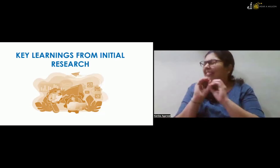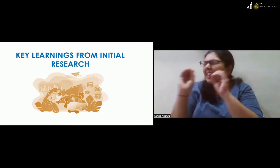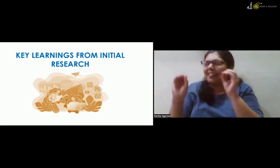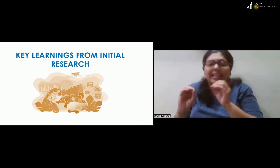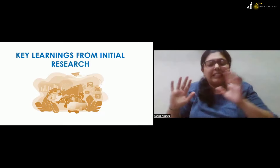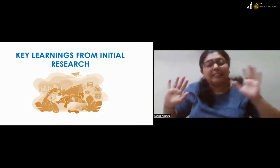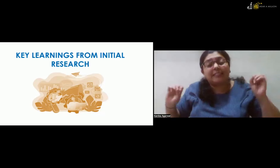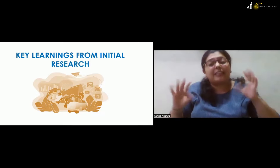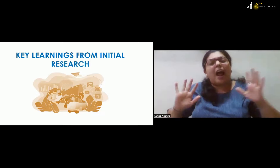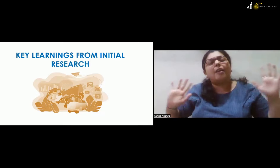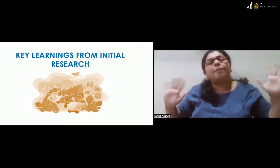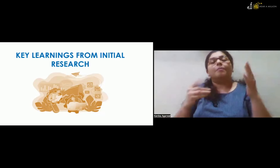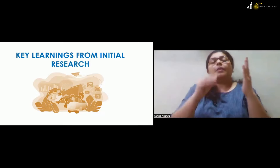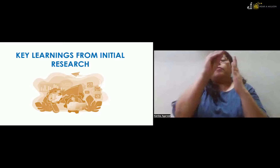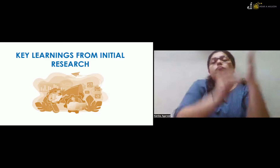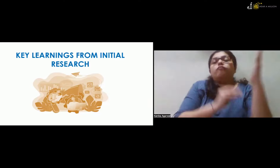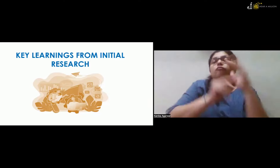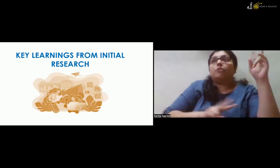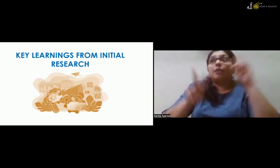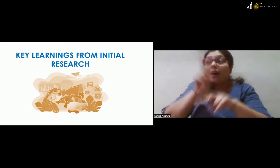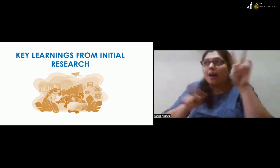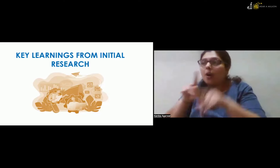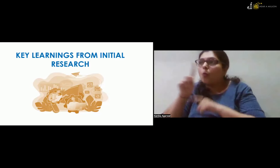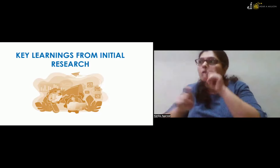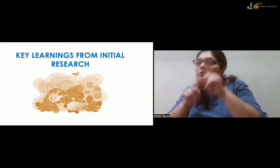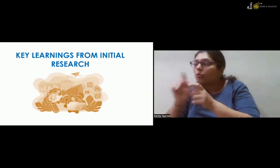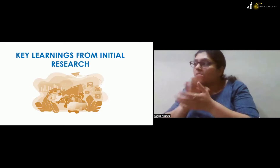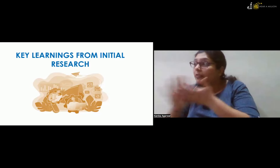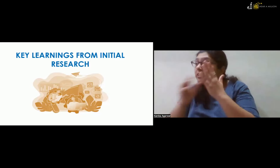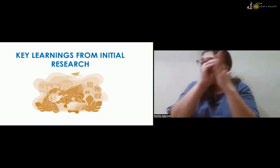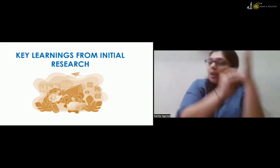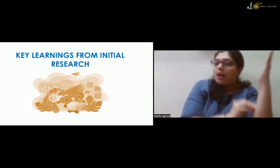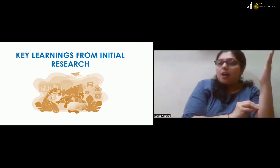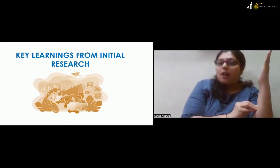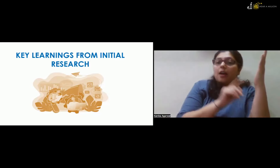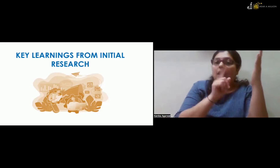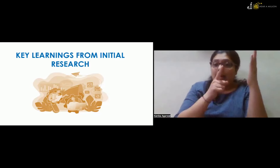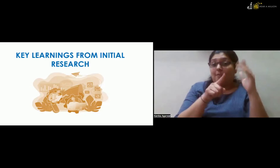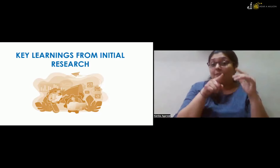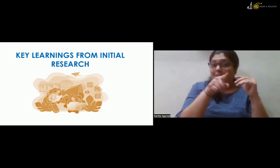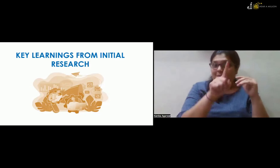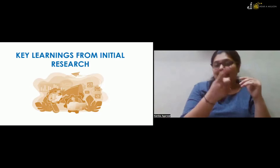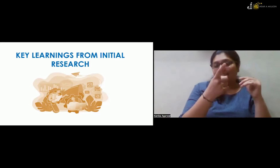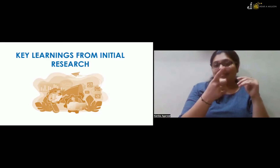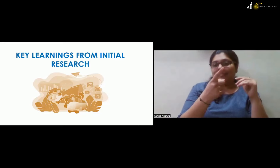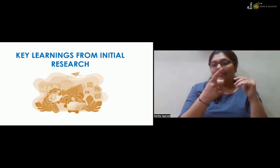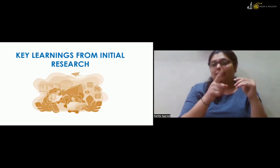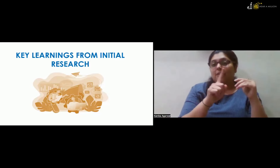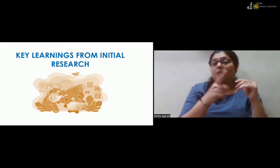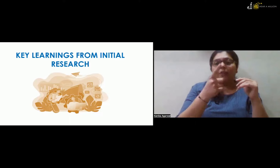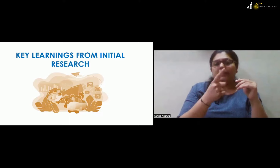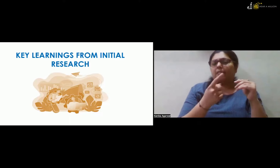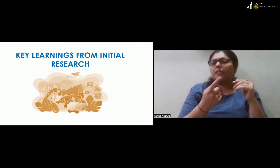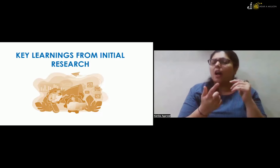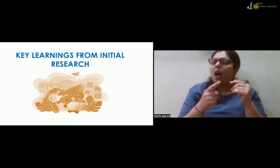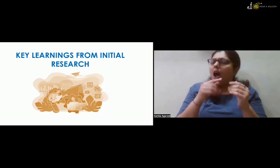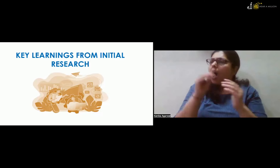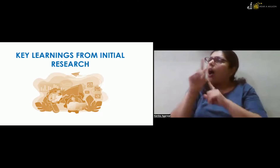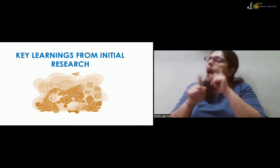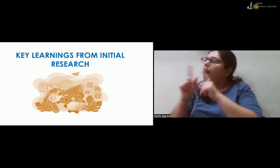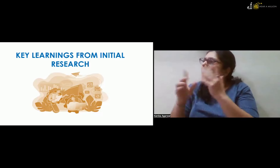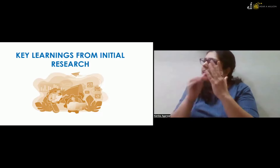there were a lot of workshop. I mean, there was no training, no workshops. We didn't have any help.